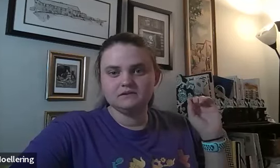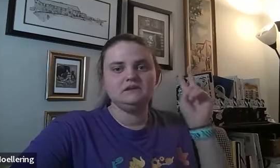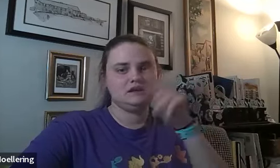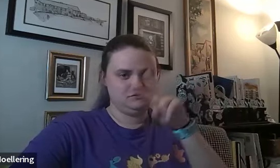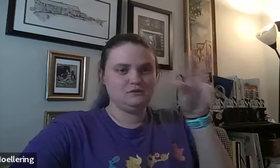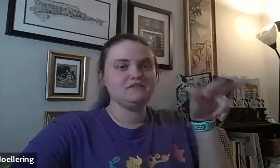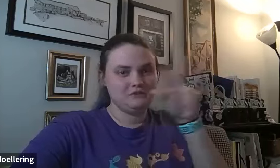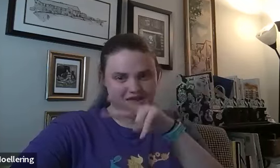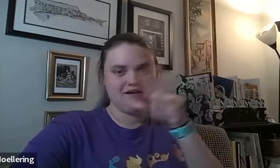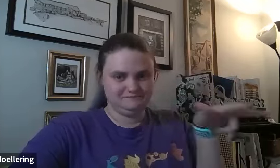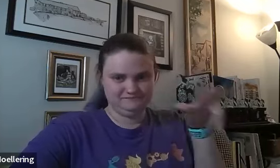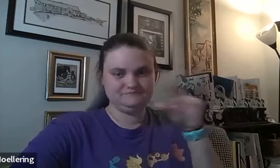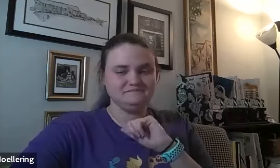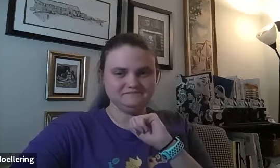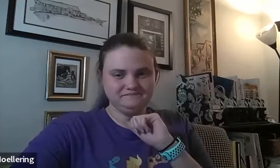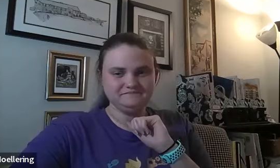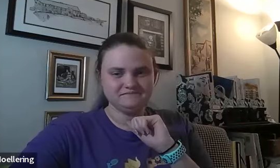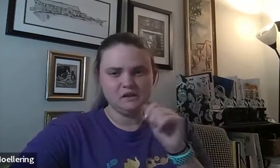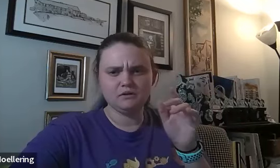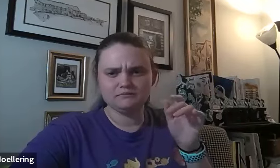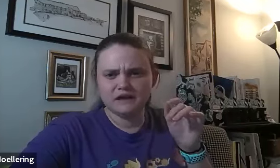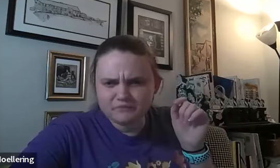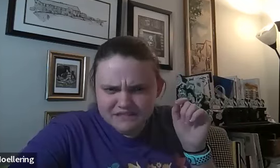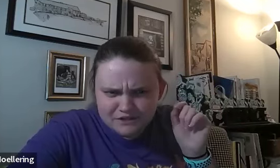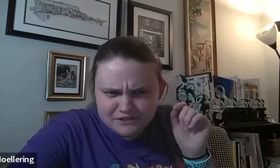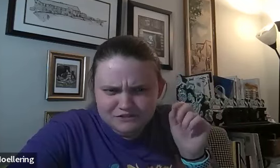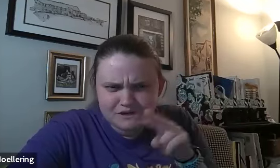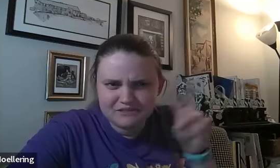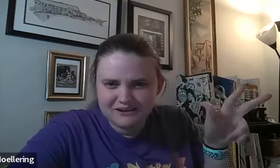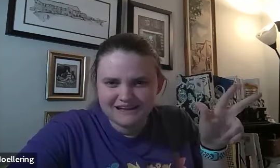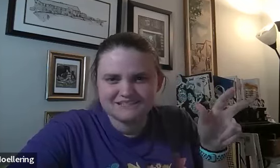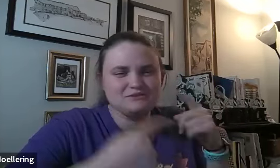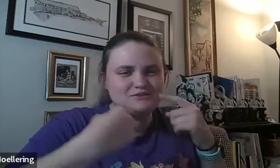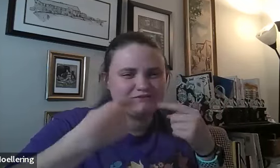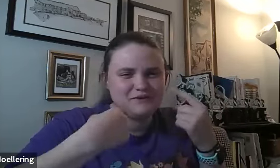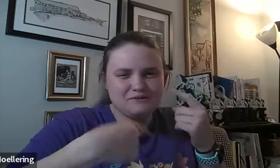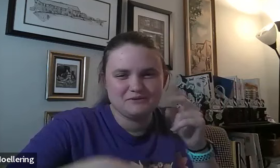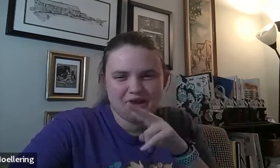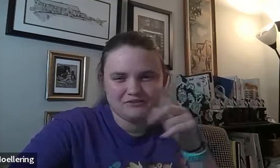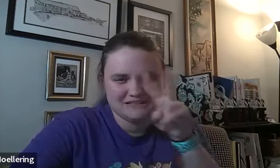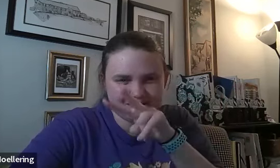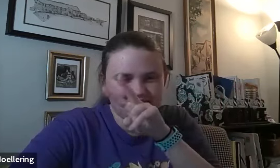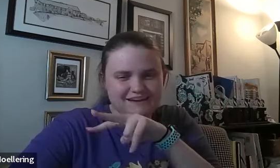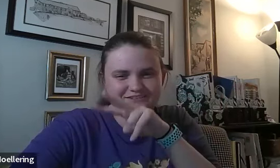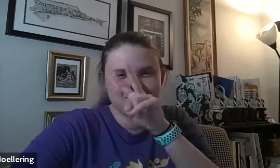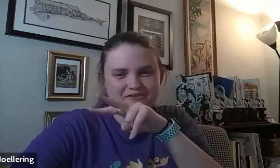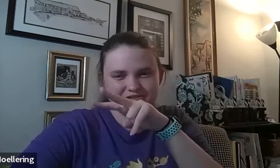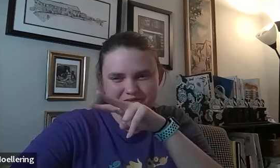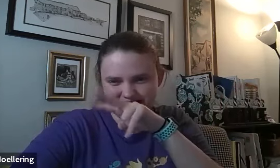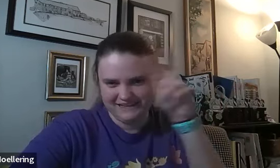yeah, so 23, yeah. Mm-hmm. Or was that what you're saying? 23? I was following your mouth because I caught the 2, but I didn't